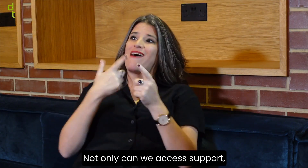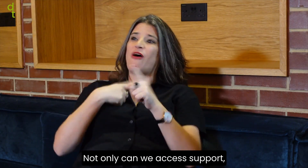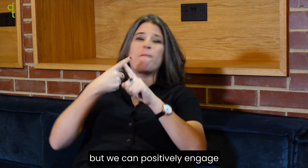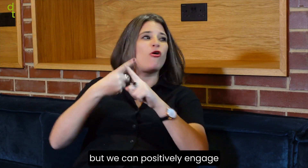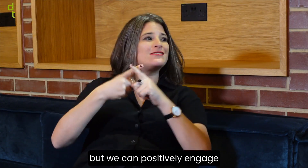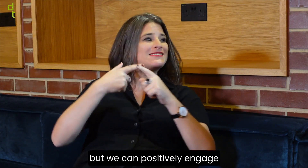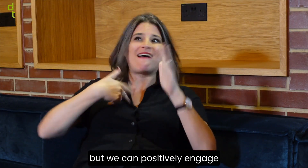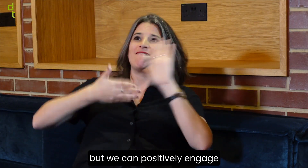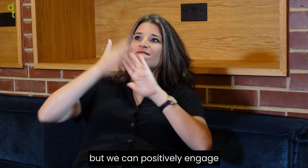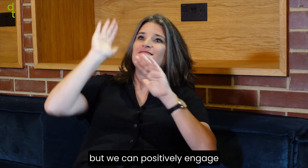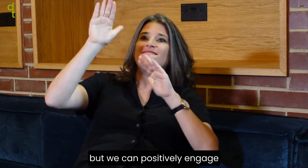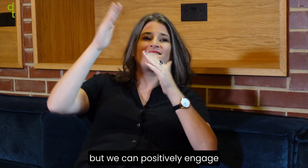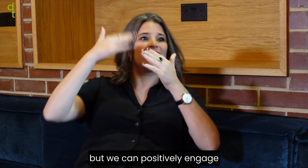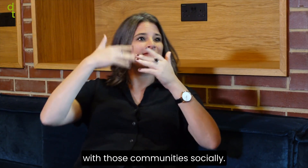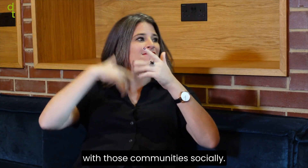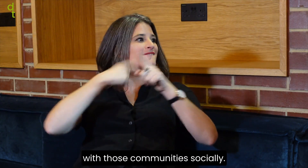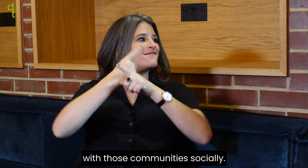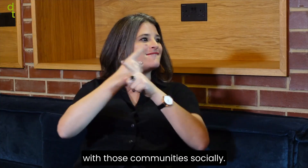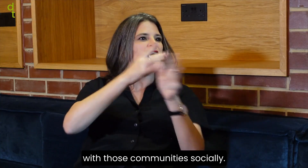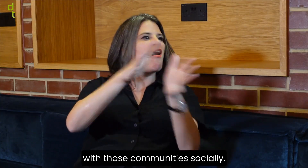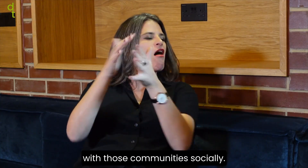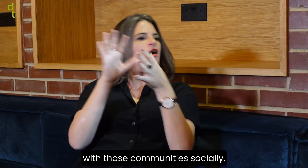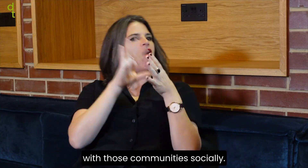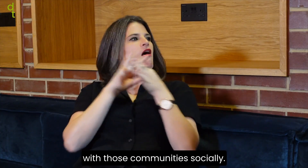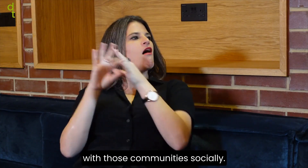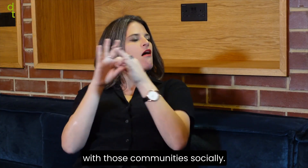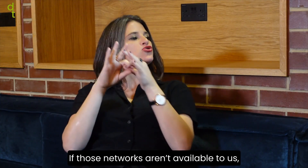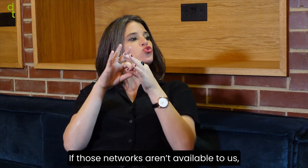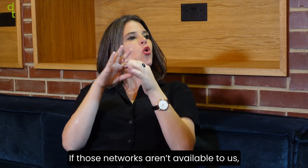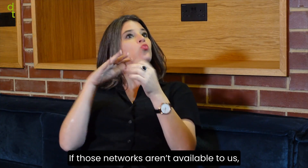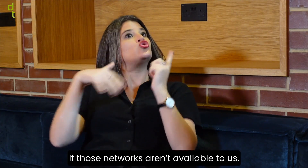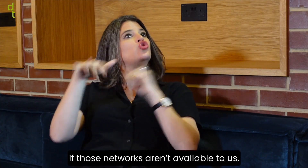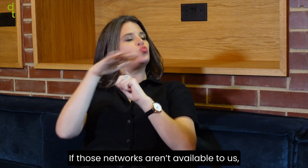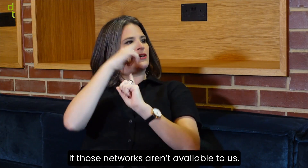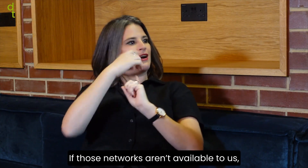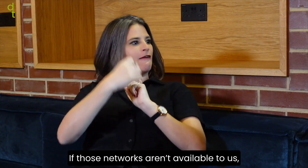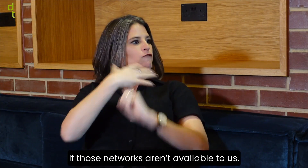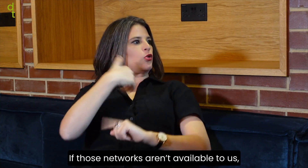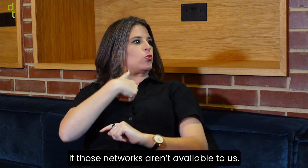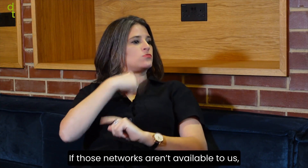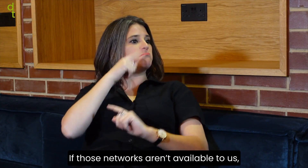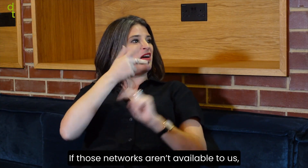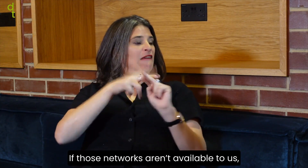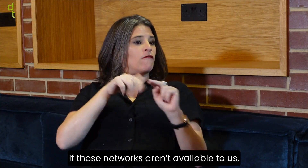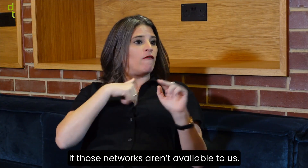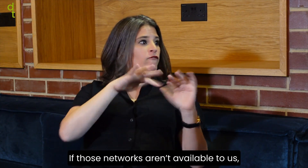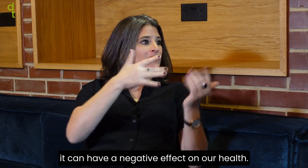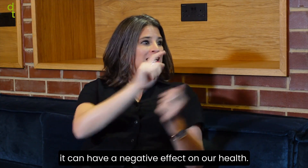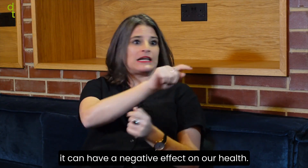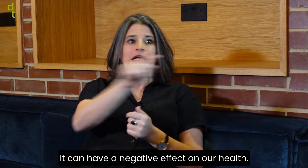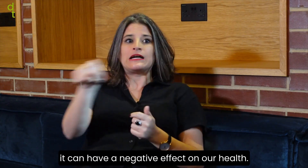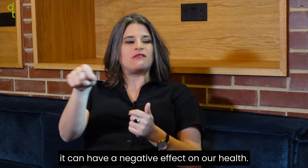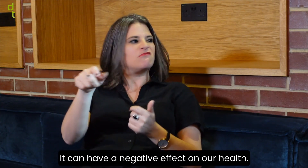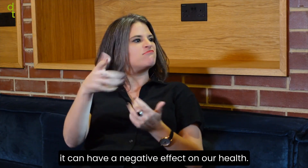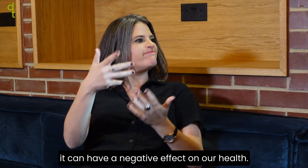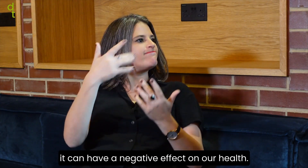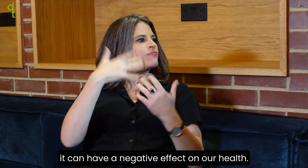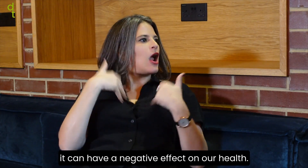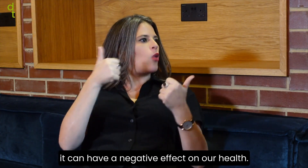support, but we can positively engage with those communities socially. If those networks aren't available to us, it can have a negative effect